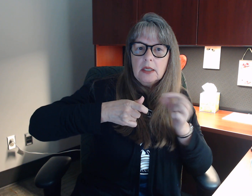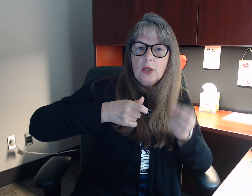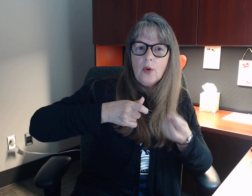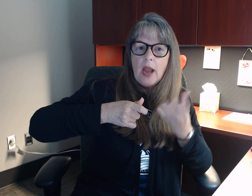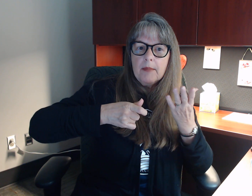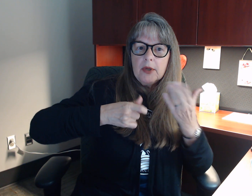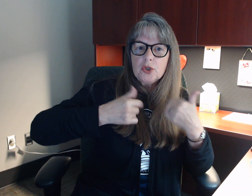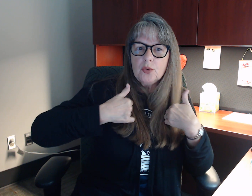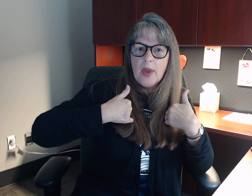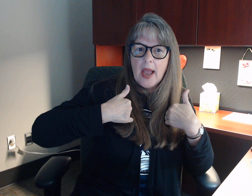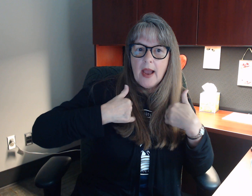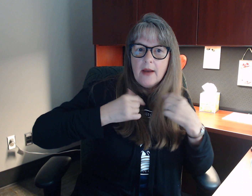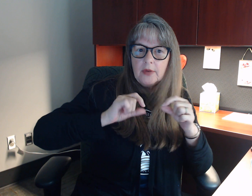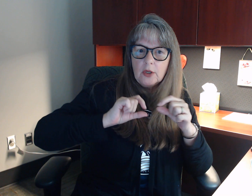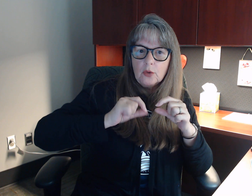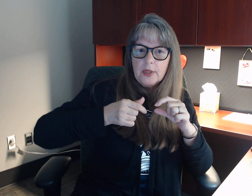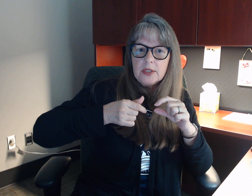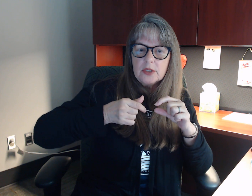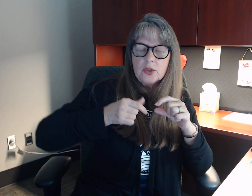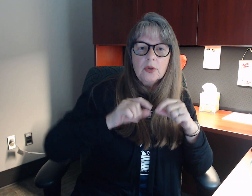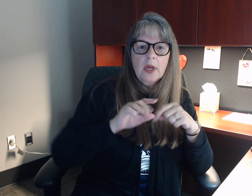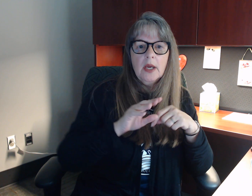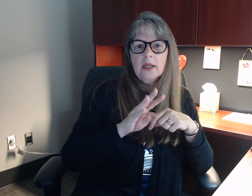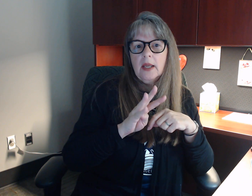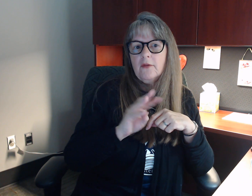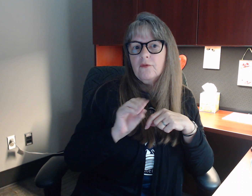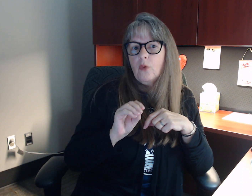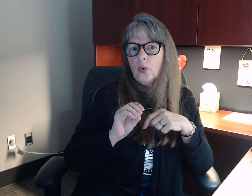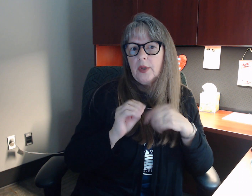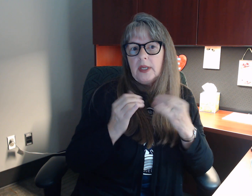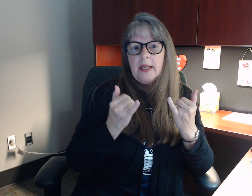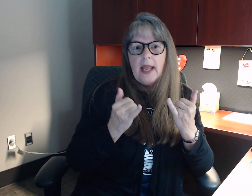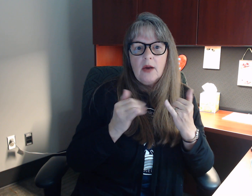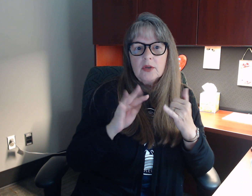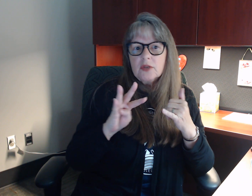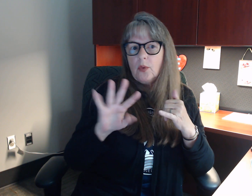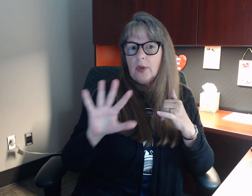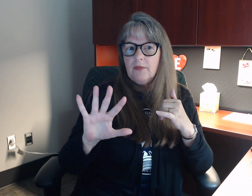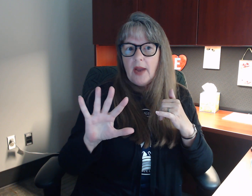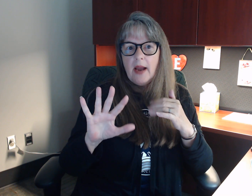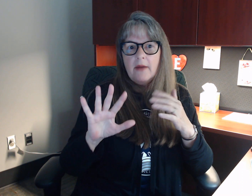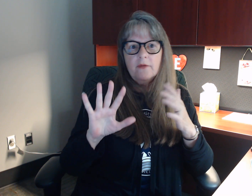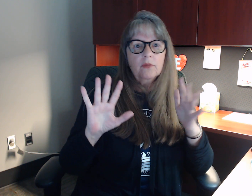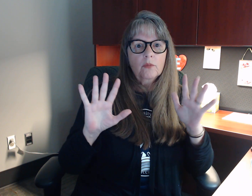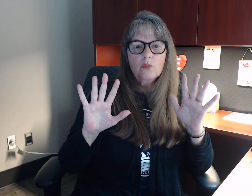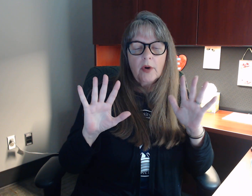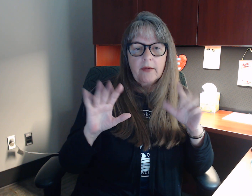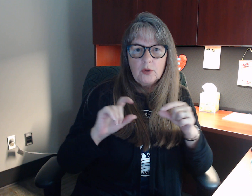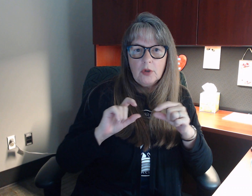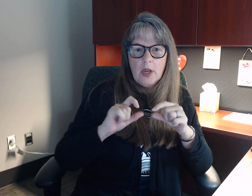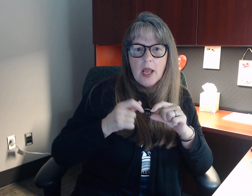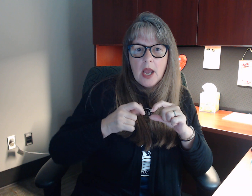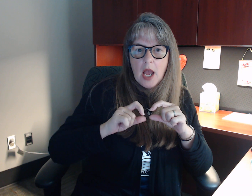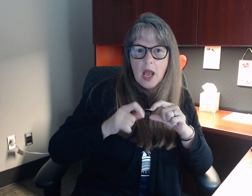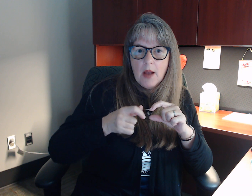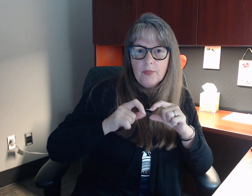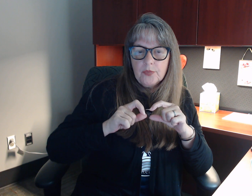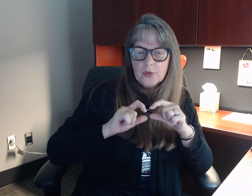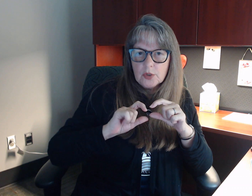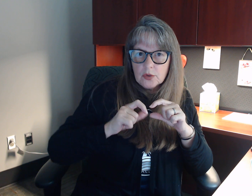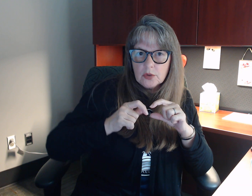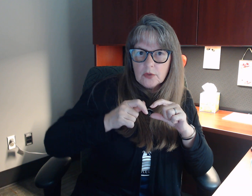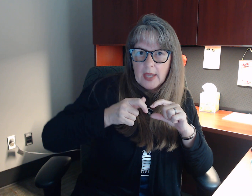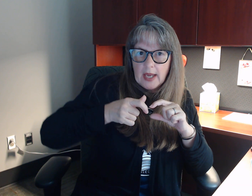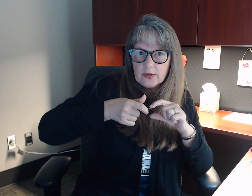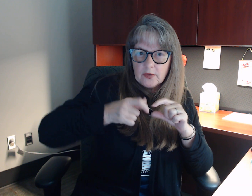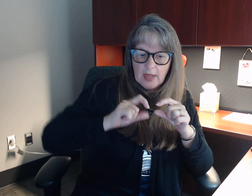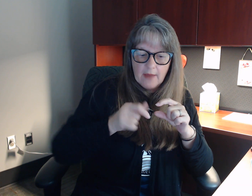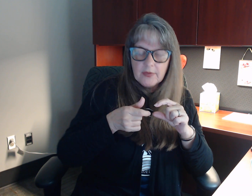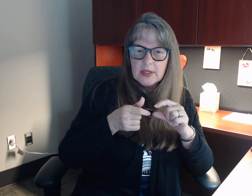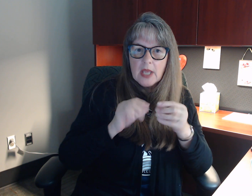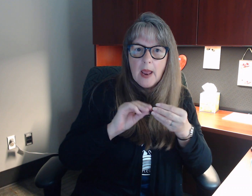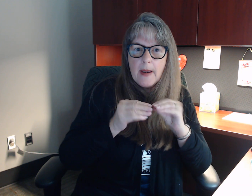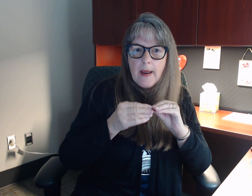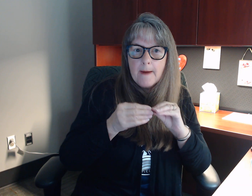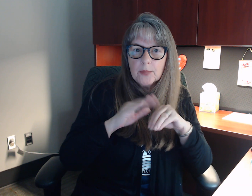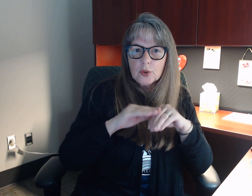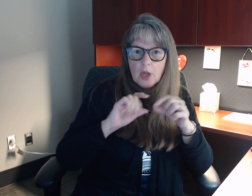how much you have, increase it to like 40. Now it's 45, whatever. To that. So they have these numbers on that